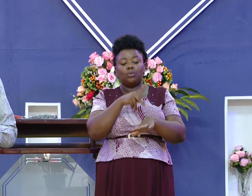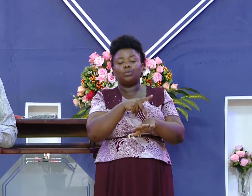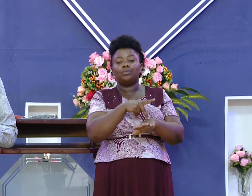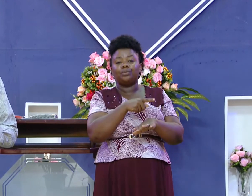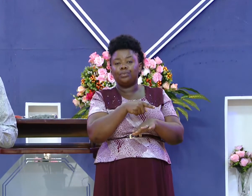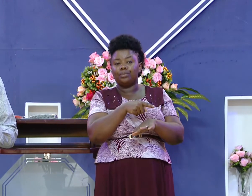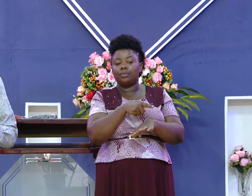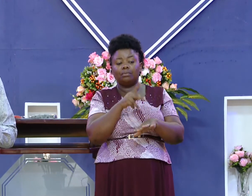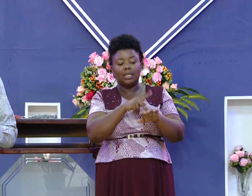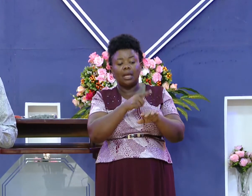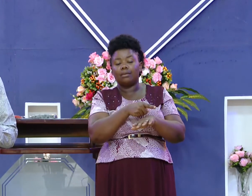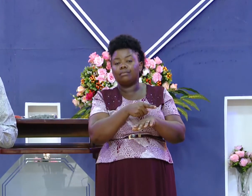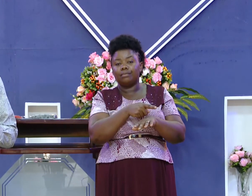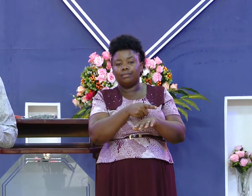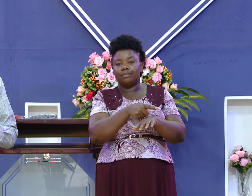him,